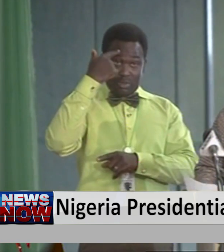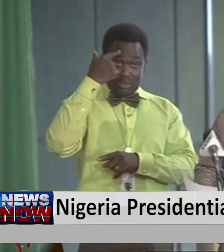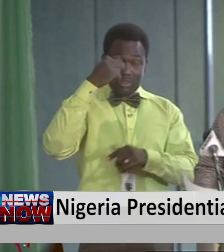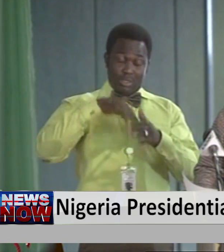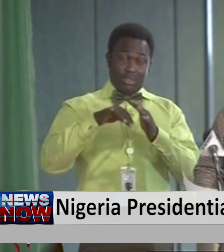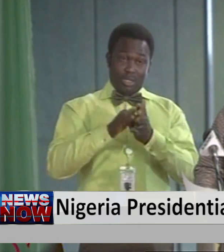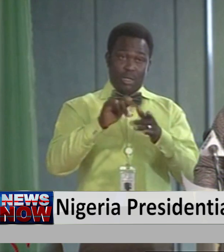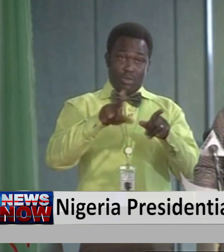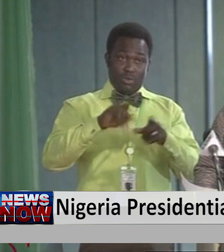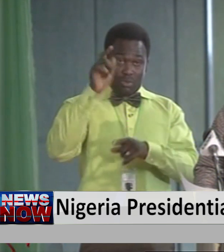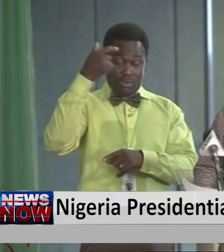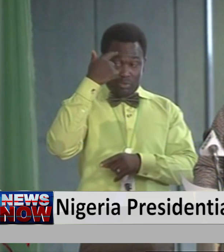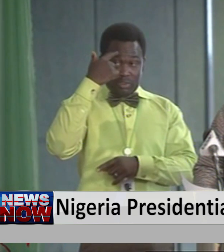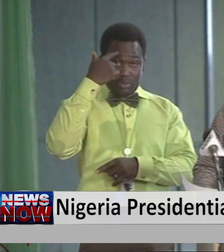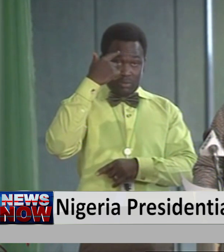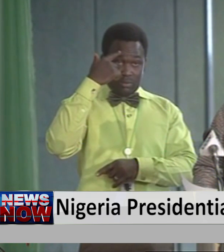local government,